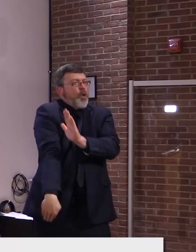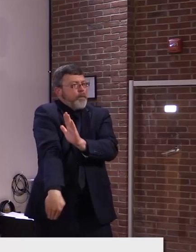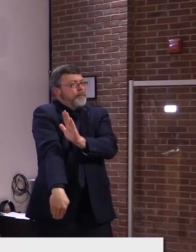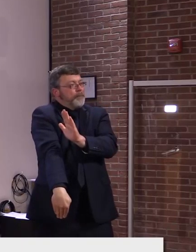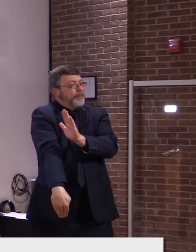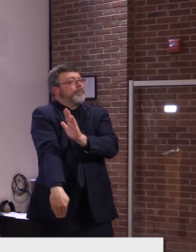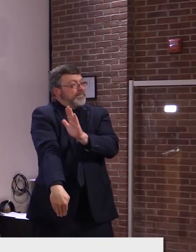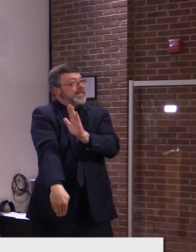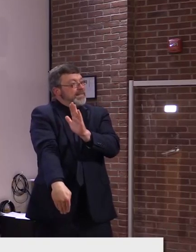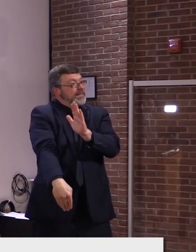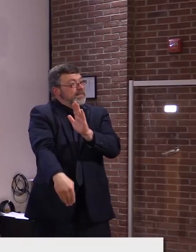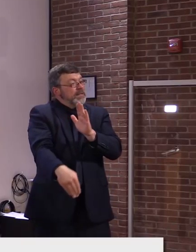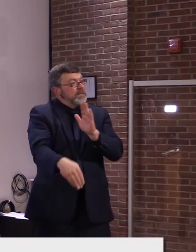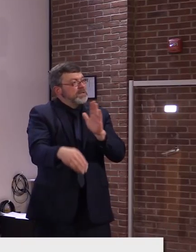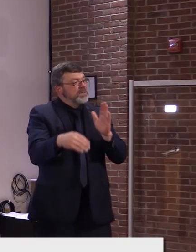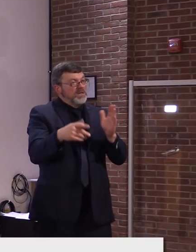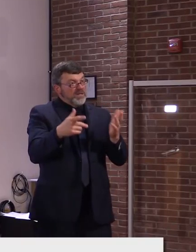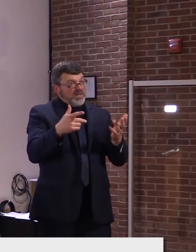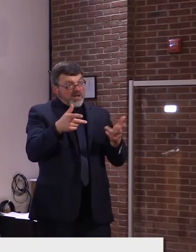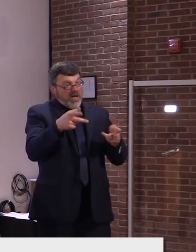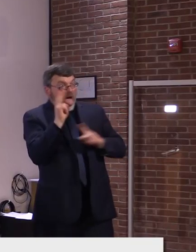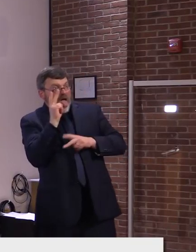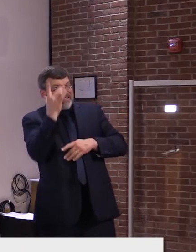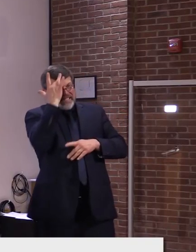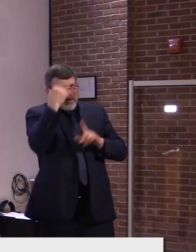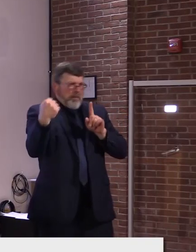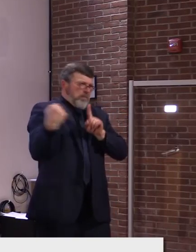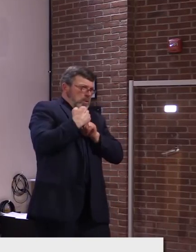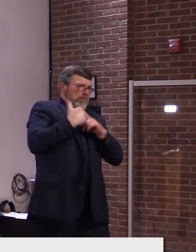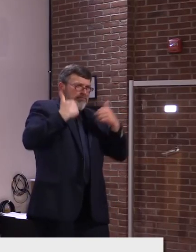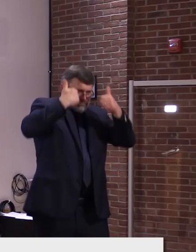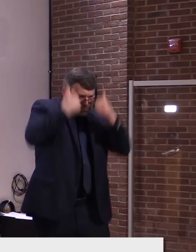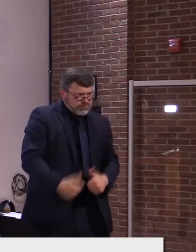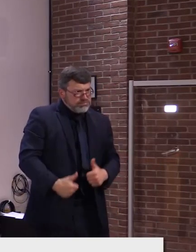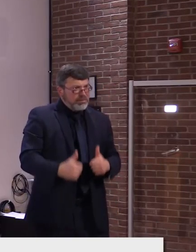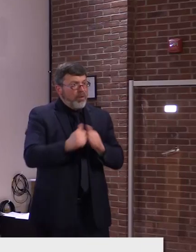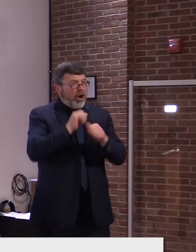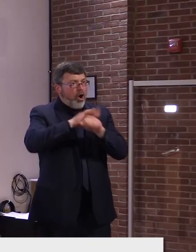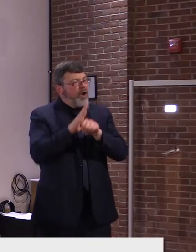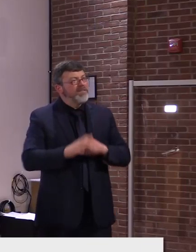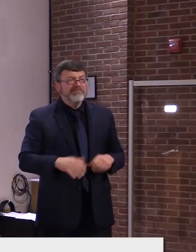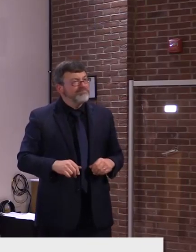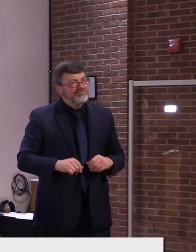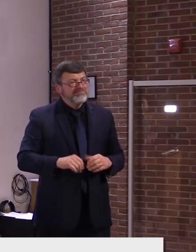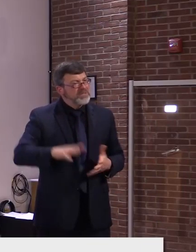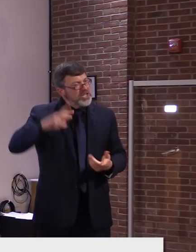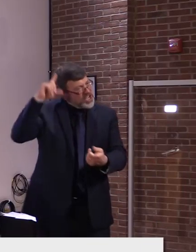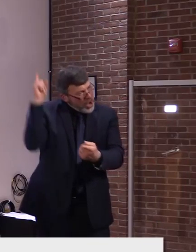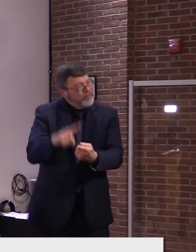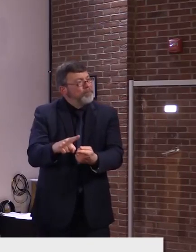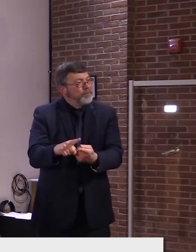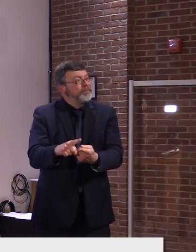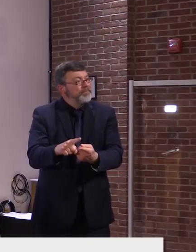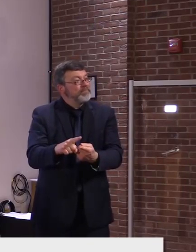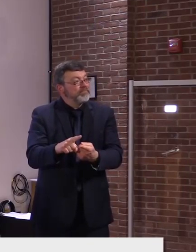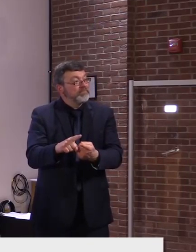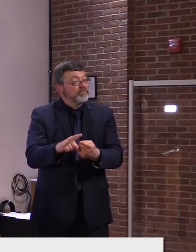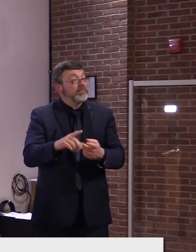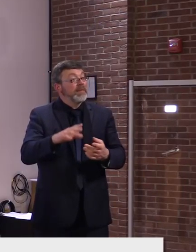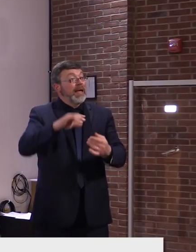seeing abundant cases. And then the final slide is more symbolic. We have no outbreaks